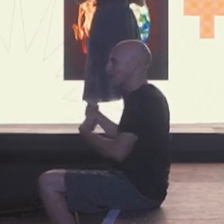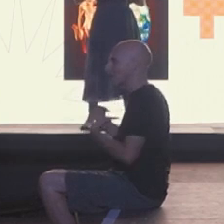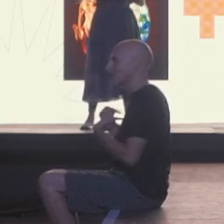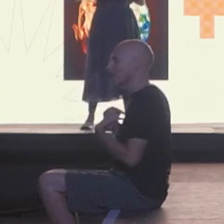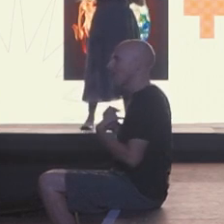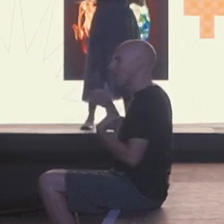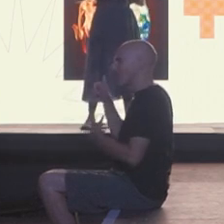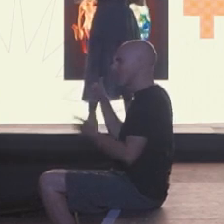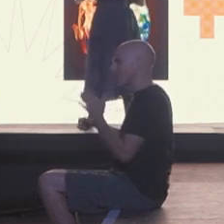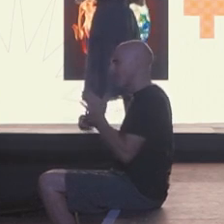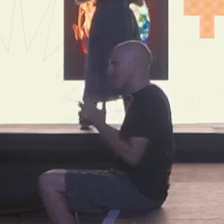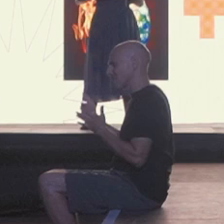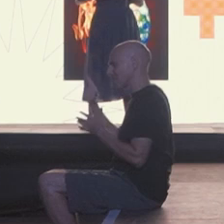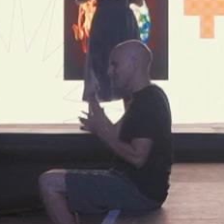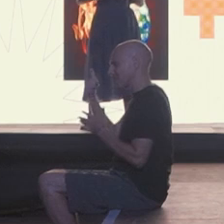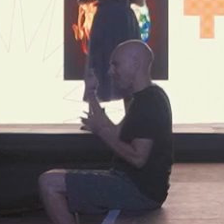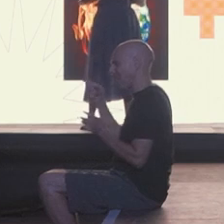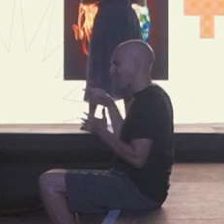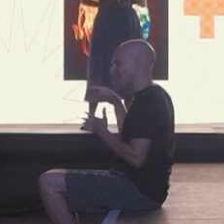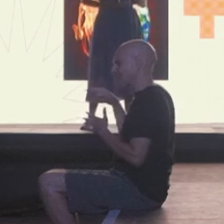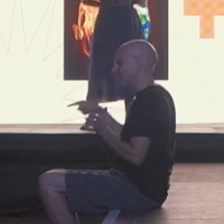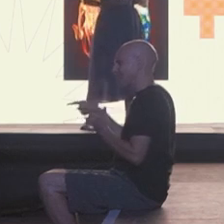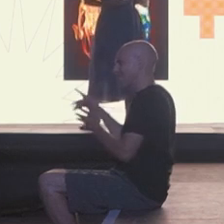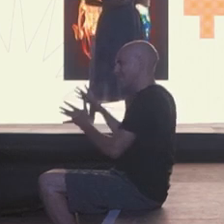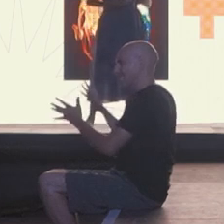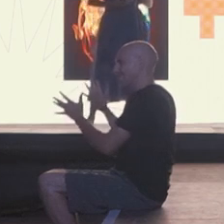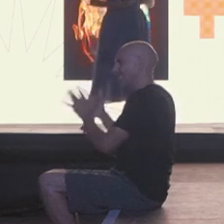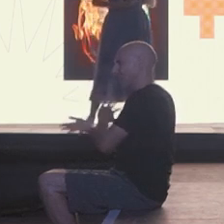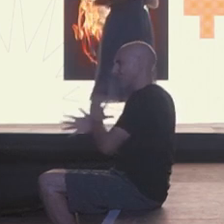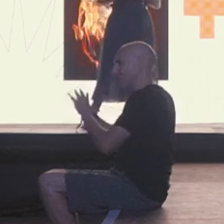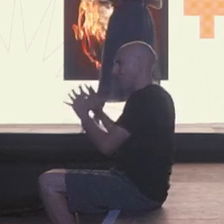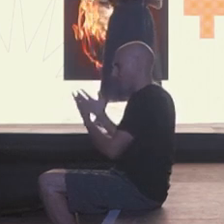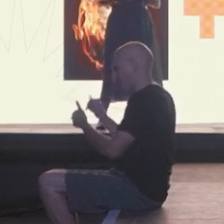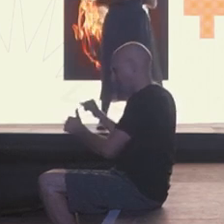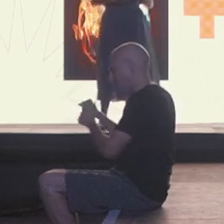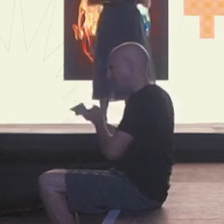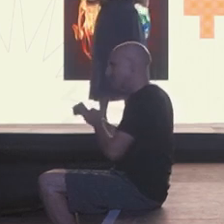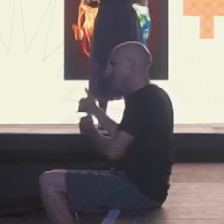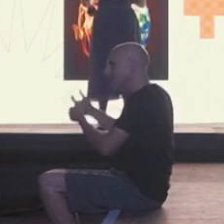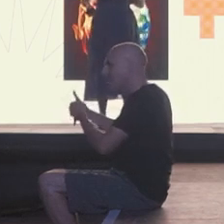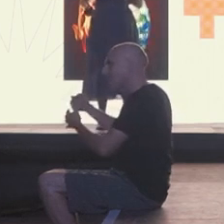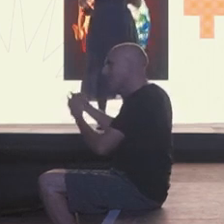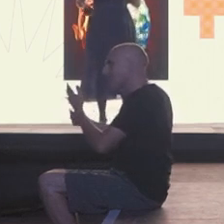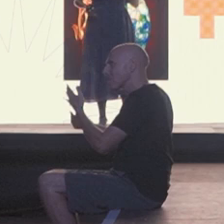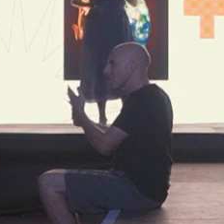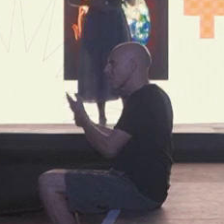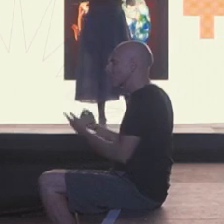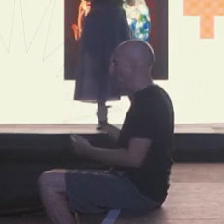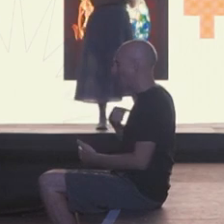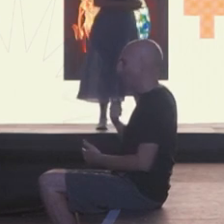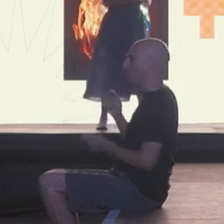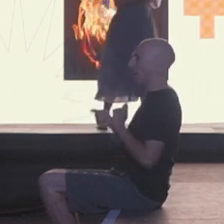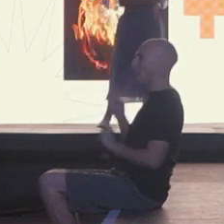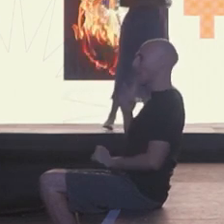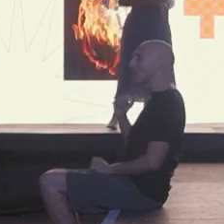on the damaging, destructive impact that they have on our planet. And I realized that what I was doing was not enough. So I